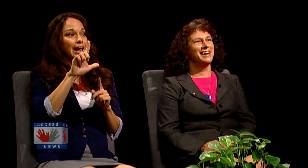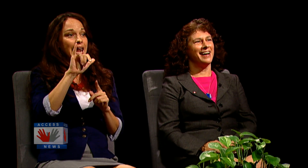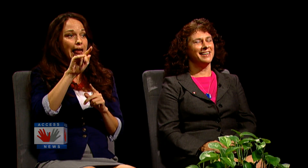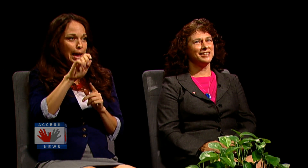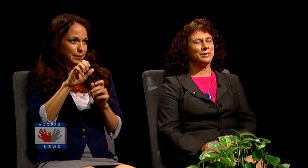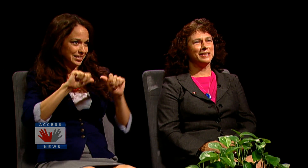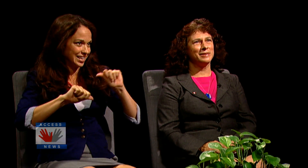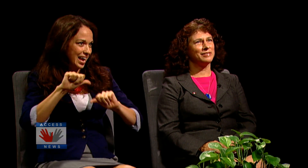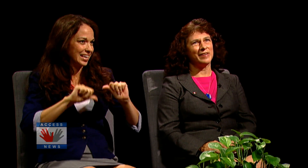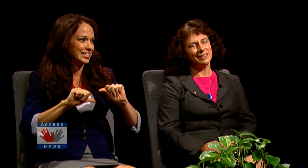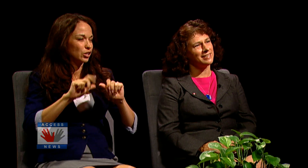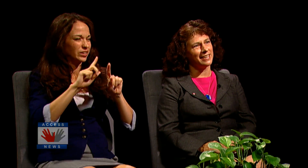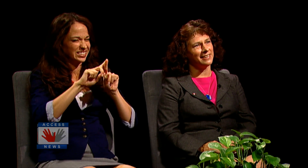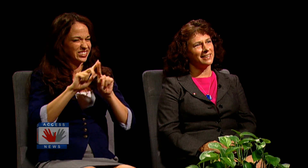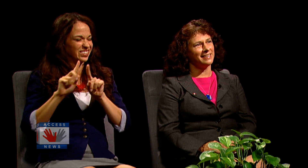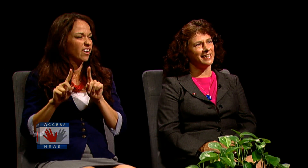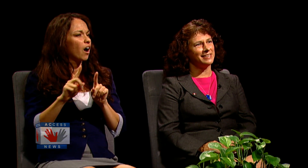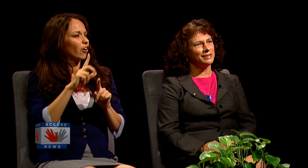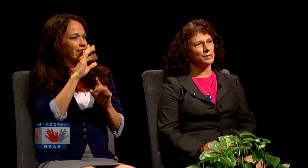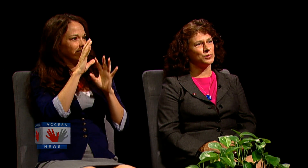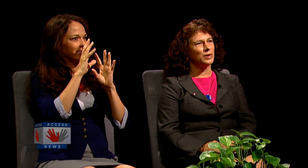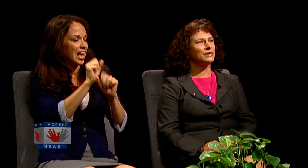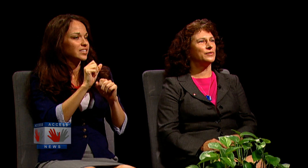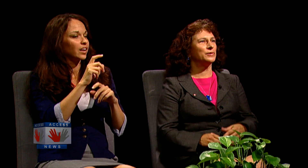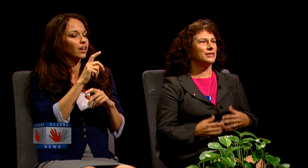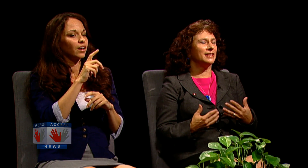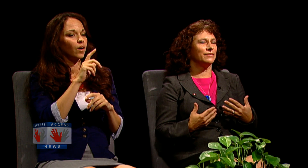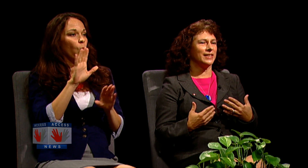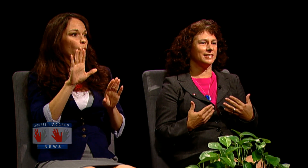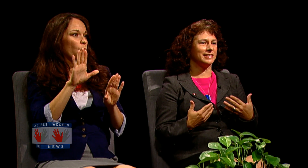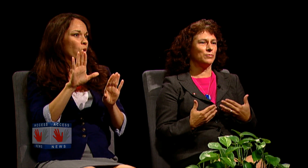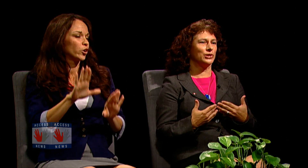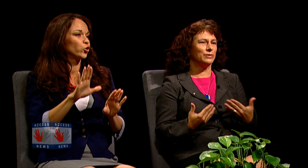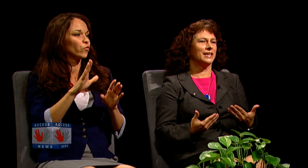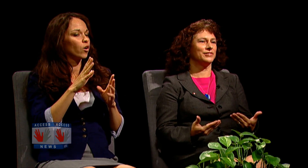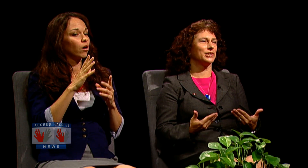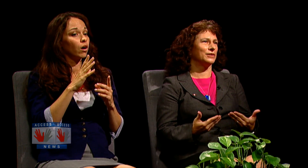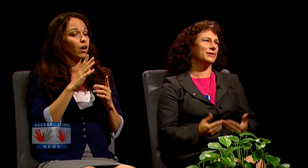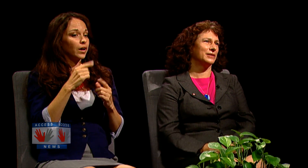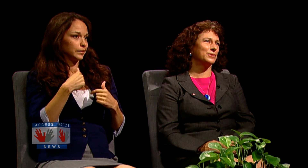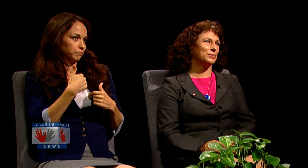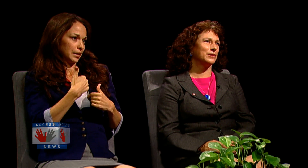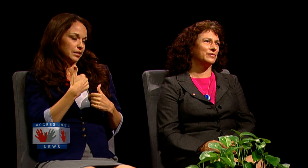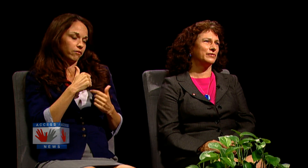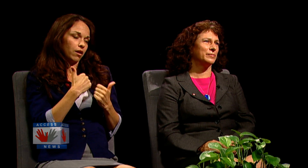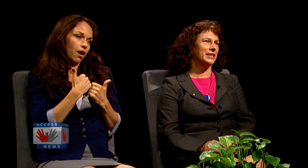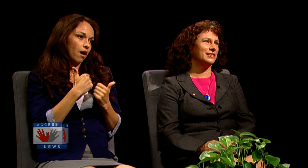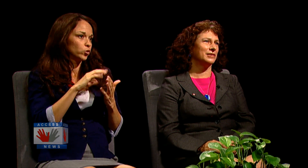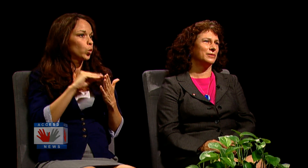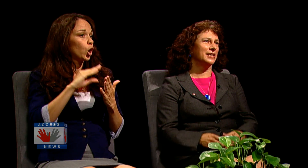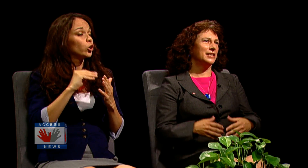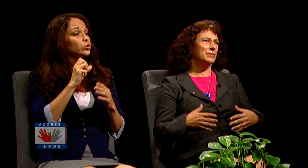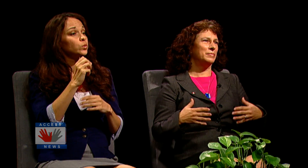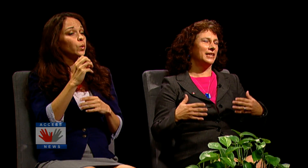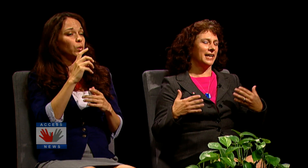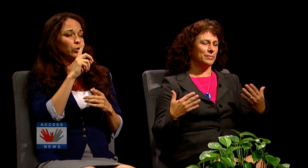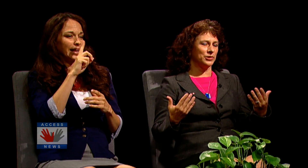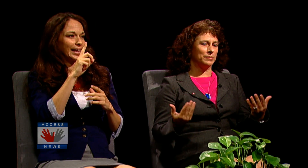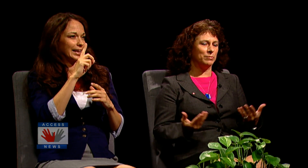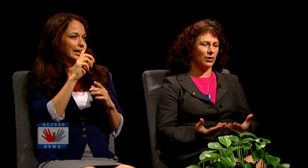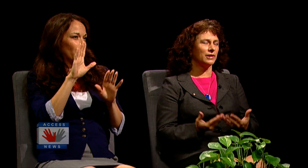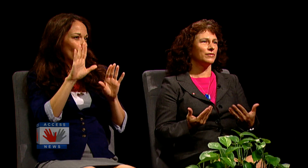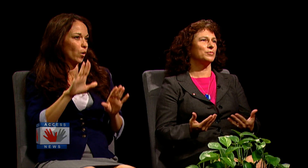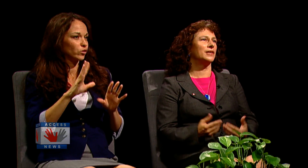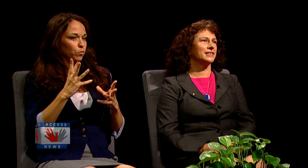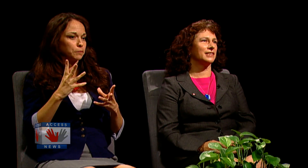science. And so it was fascinating, and it was wonderful. As someone who loves to learn, it was wonderful for me to be able